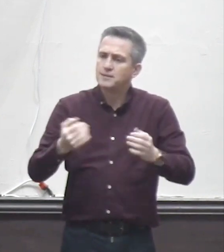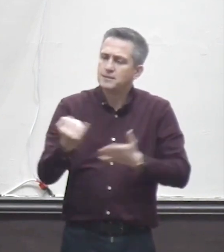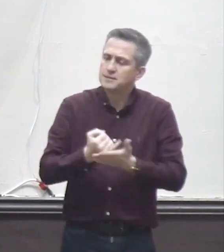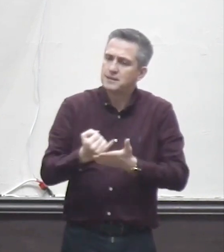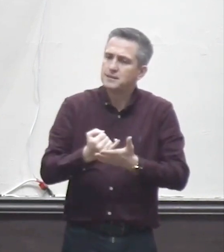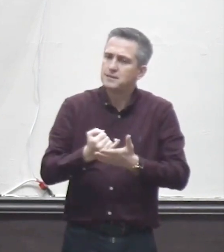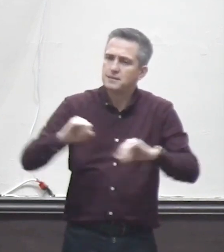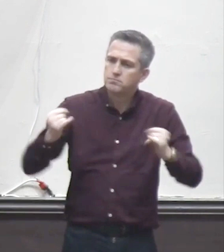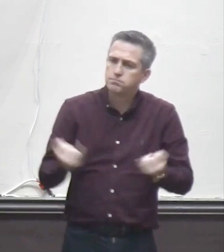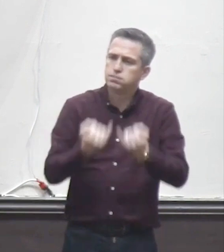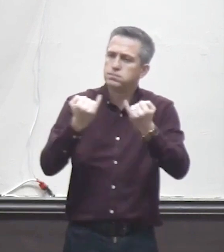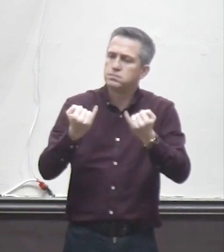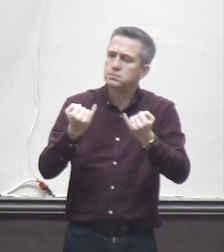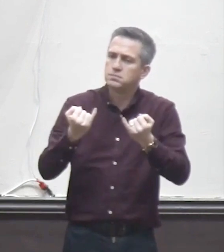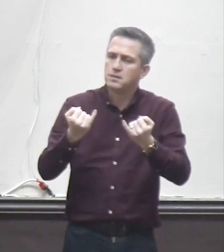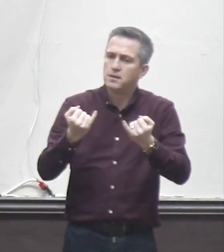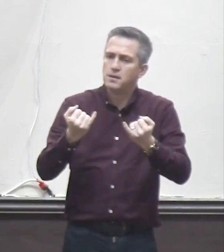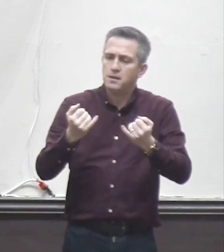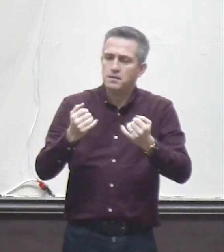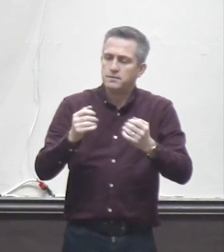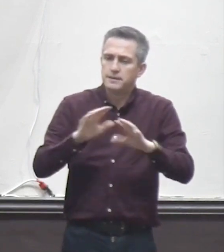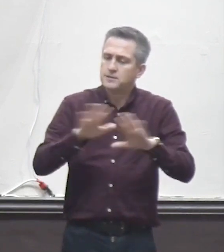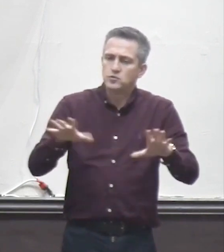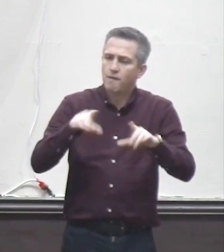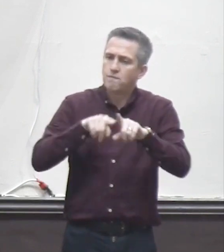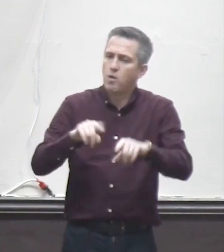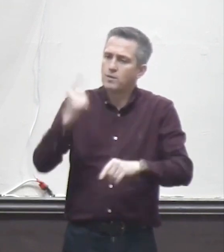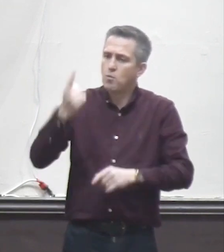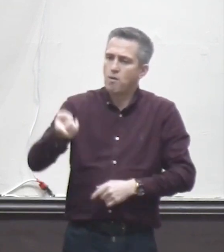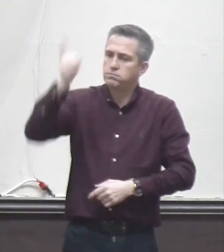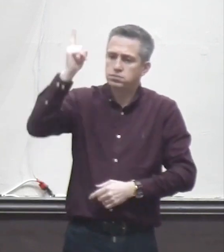gone against a monotheistic, principle of our deen. Why?